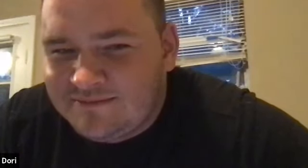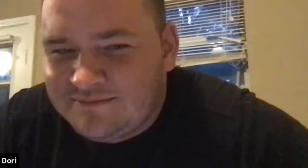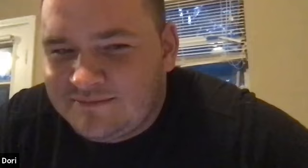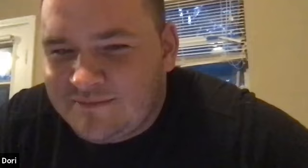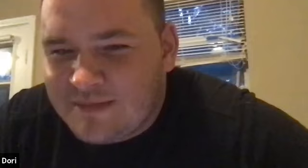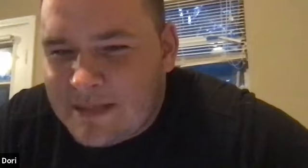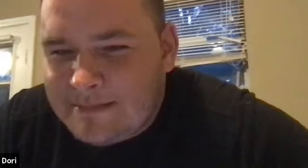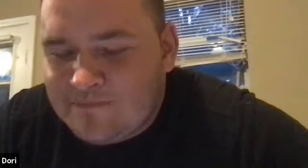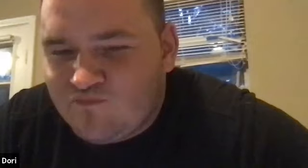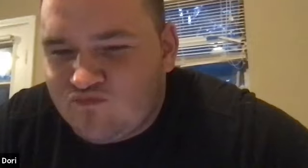Sit down.